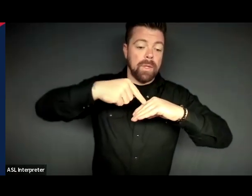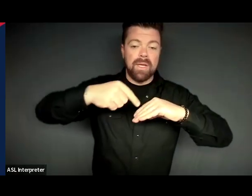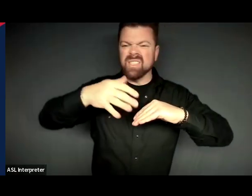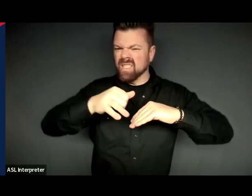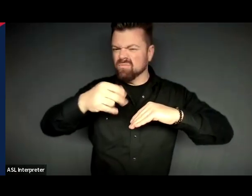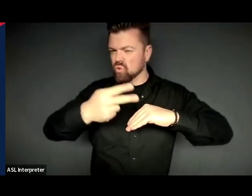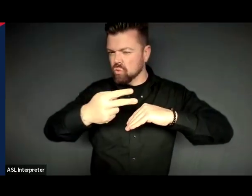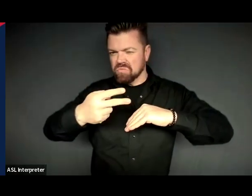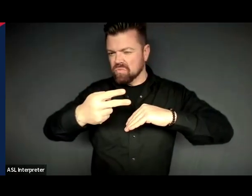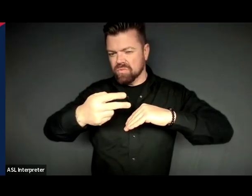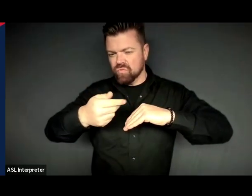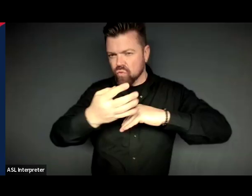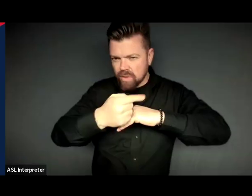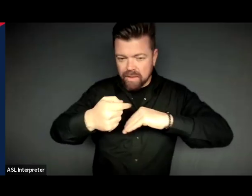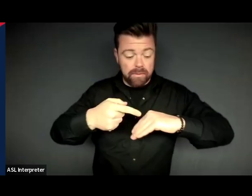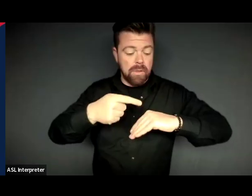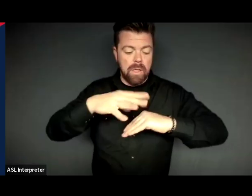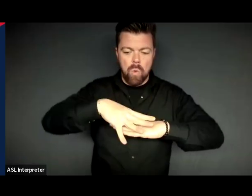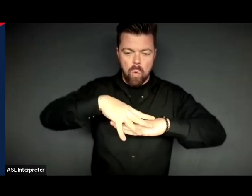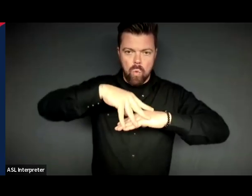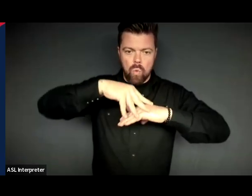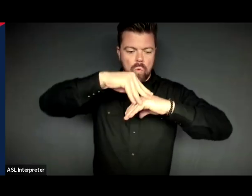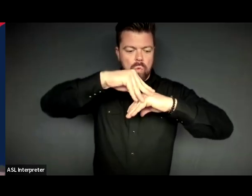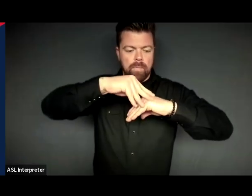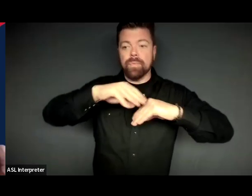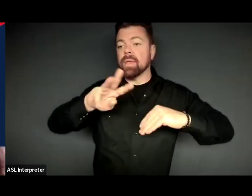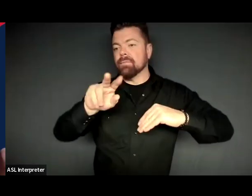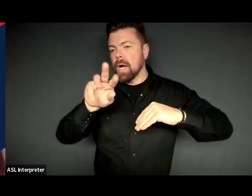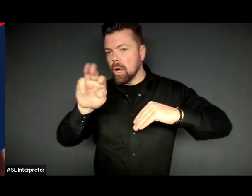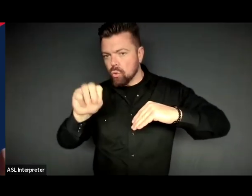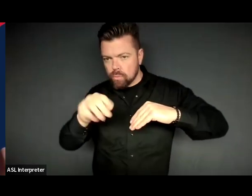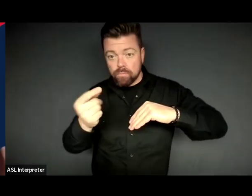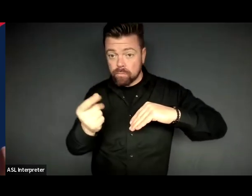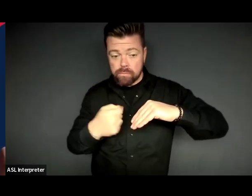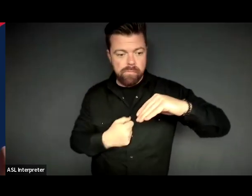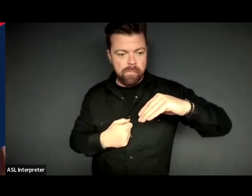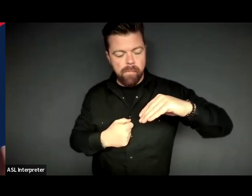this vacuum is constantly drawing any kind of uh,